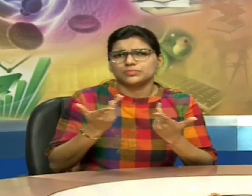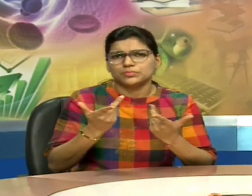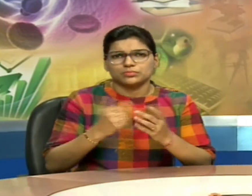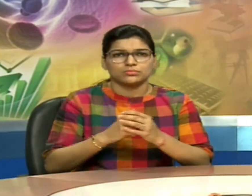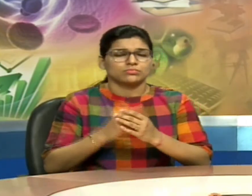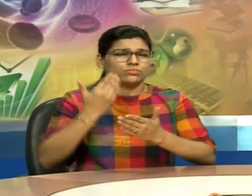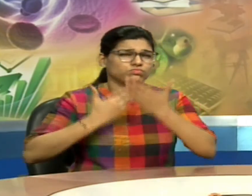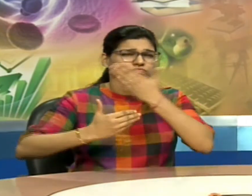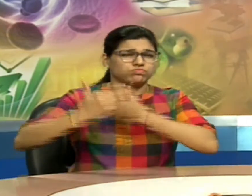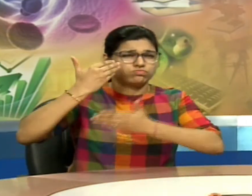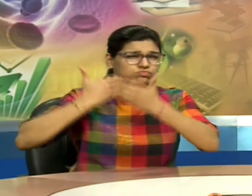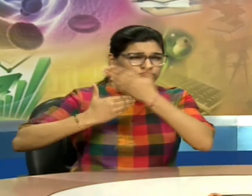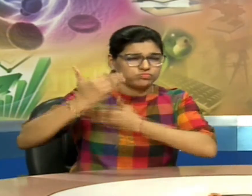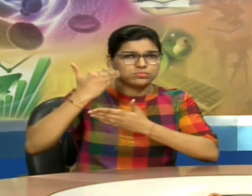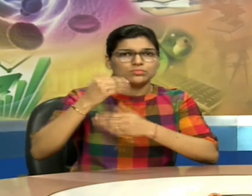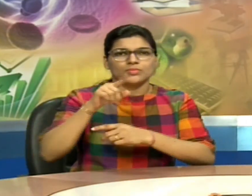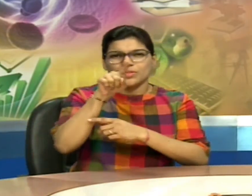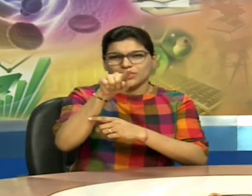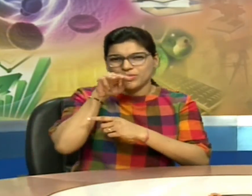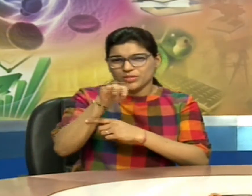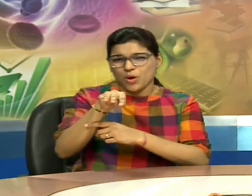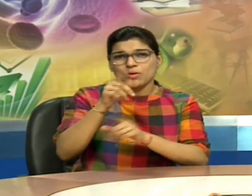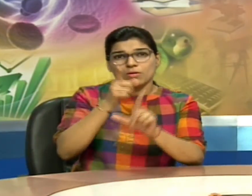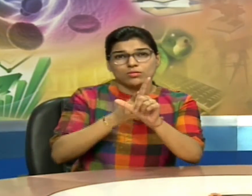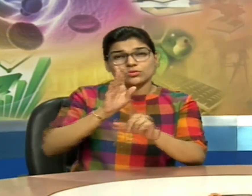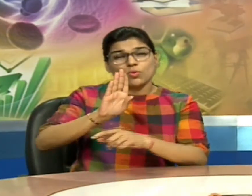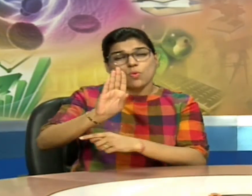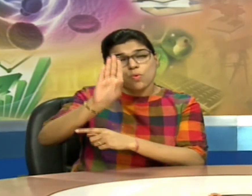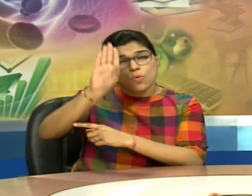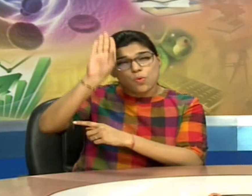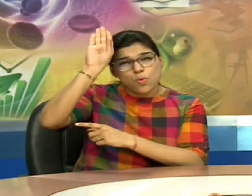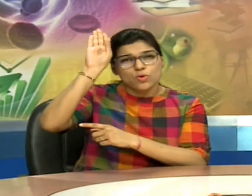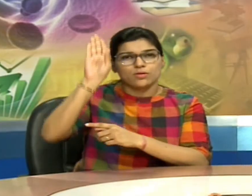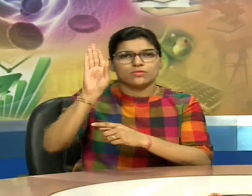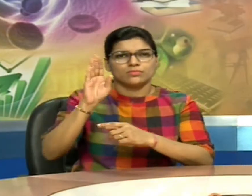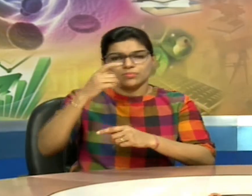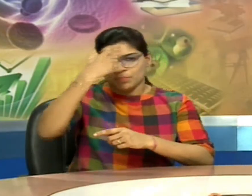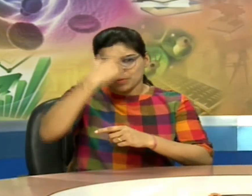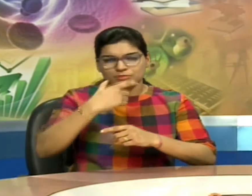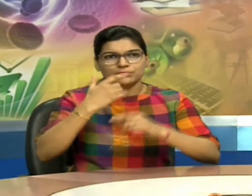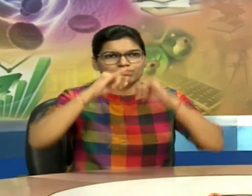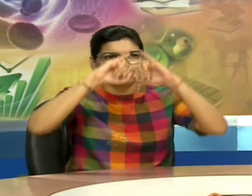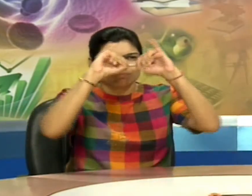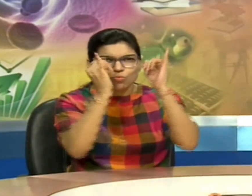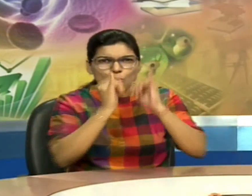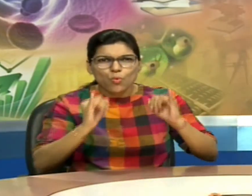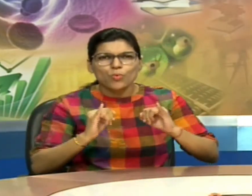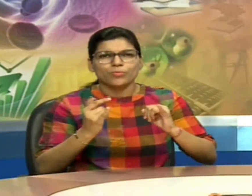This word is ancient, like 1000 years ago.